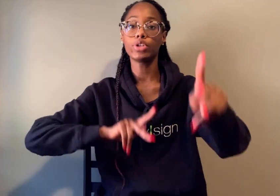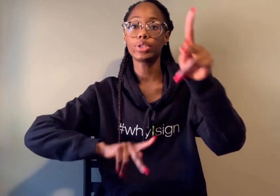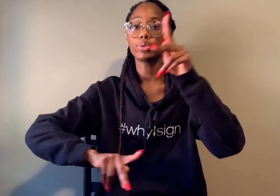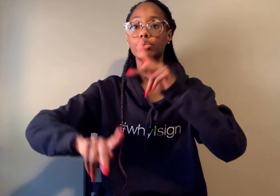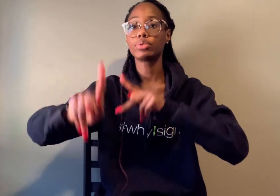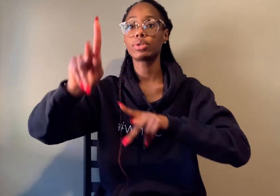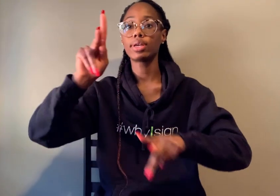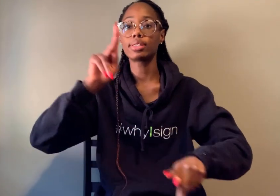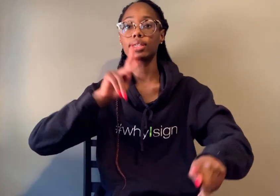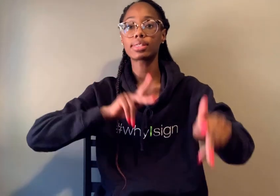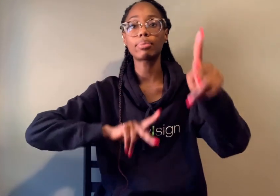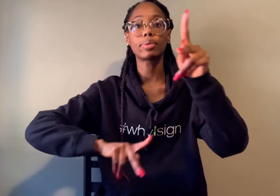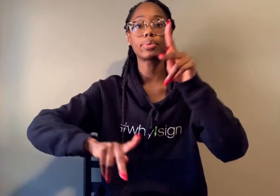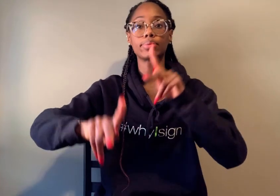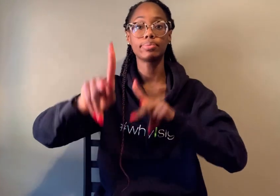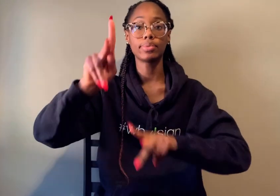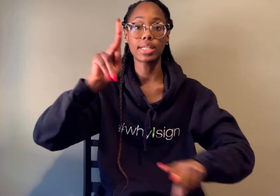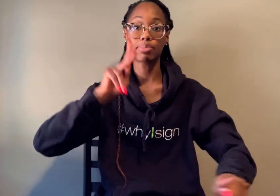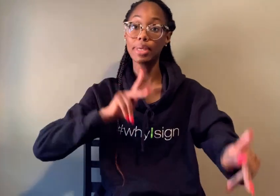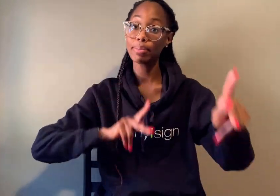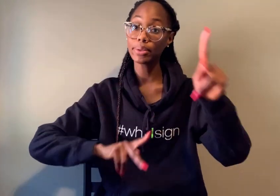you is acceptable. That's people.